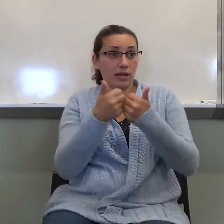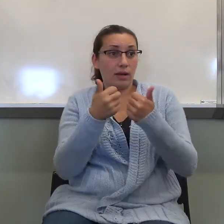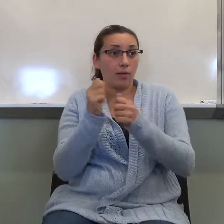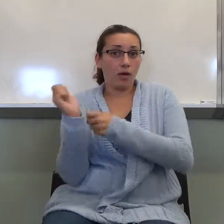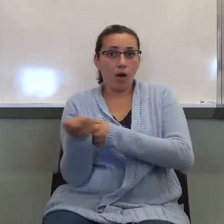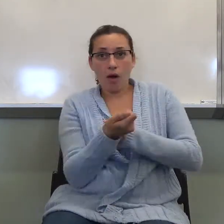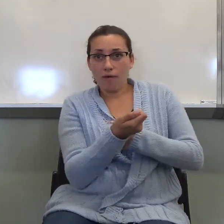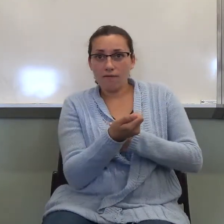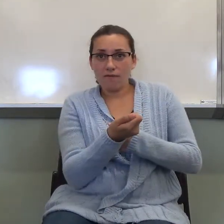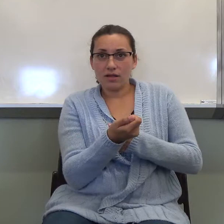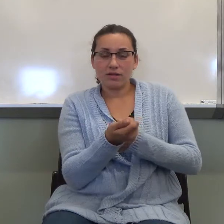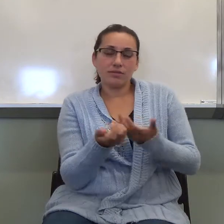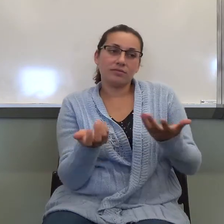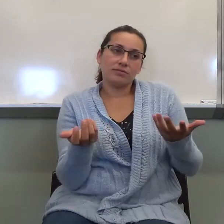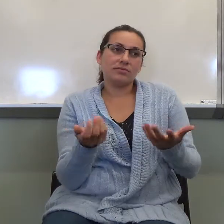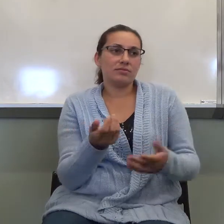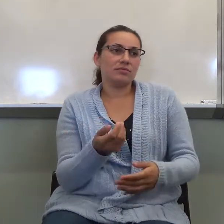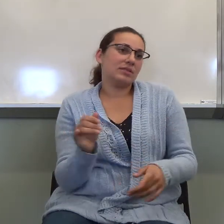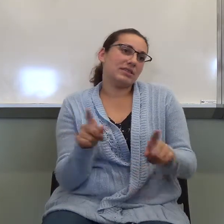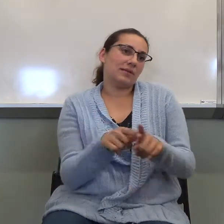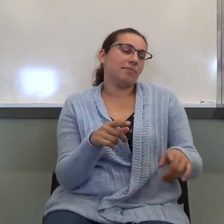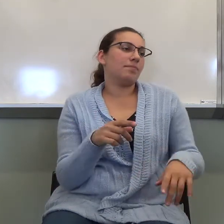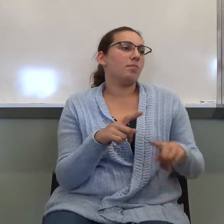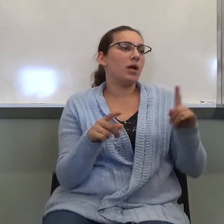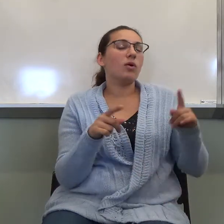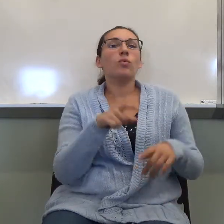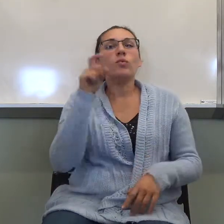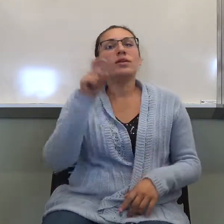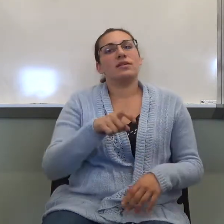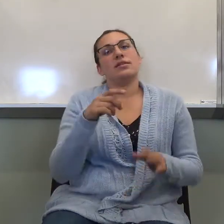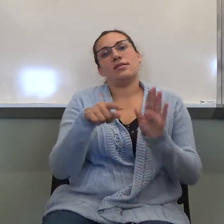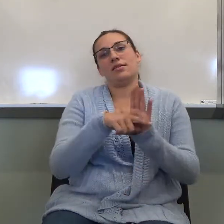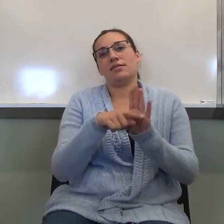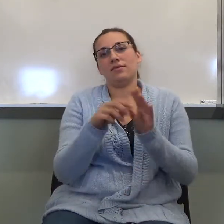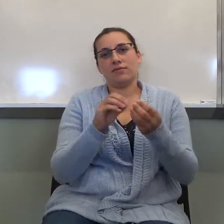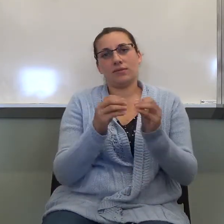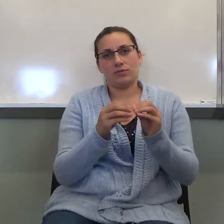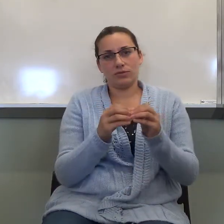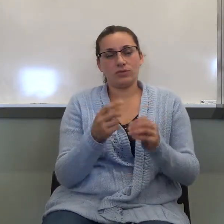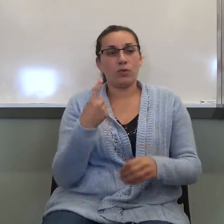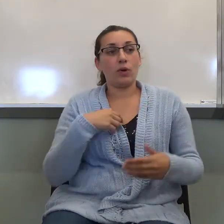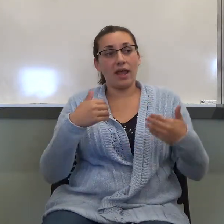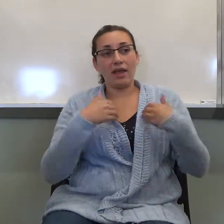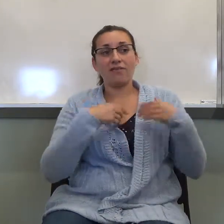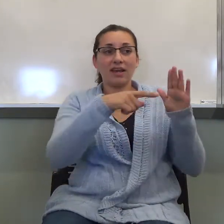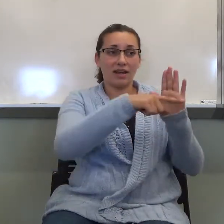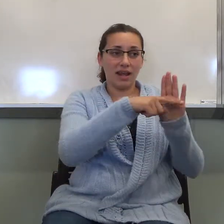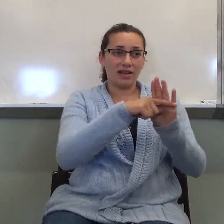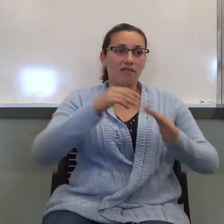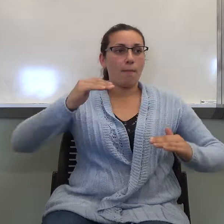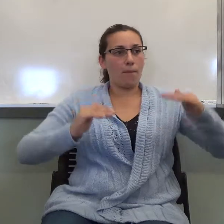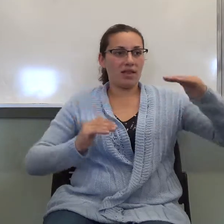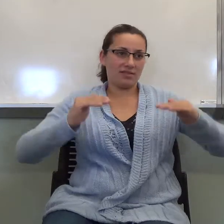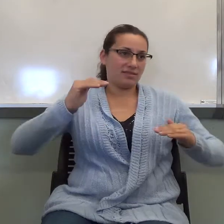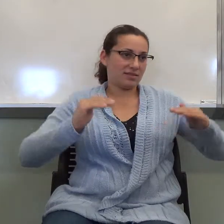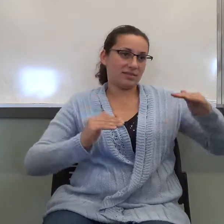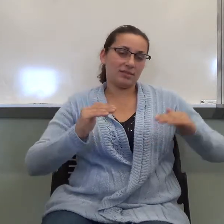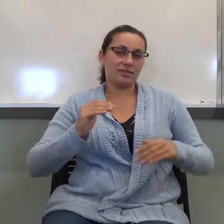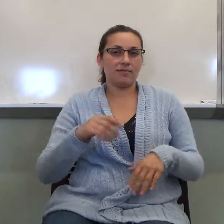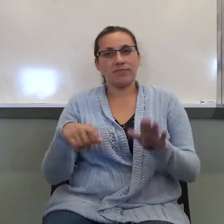So, but we know now that we do need negative numbers. We do have negative balances and so forth, negative temperatures and so